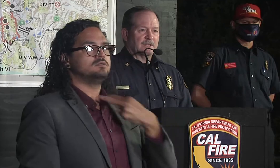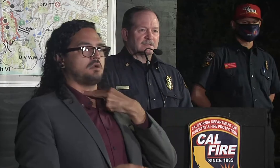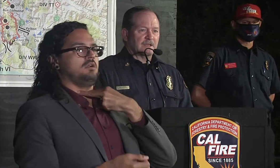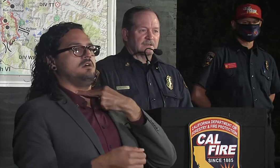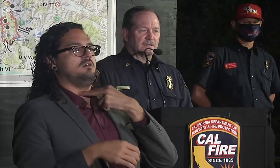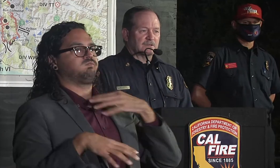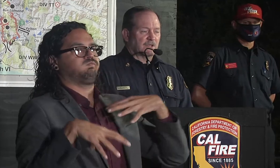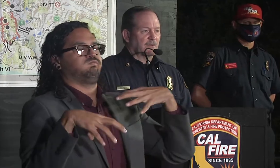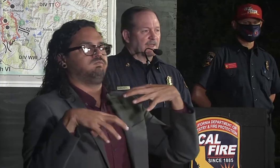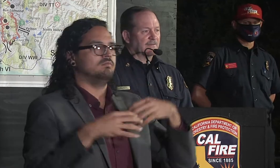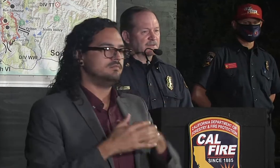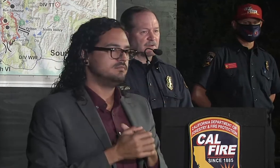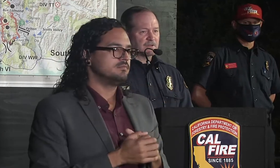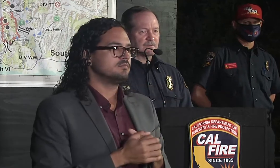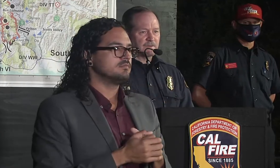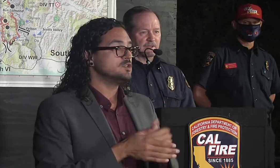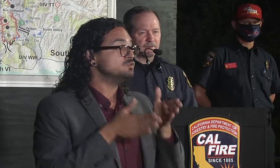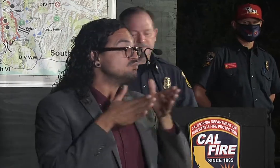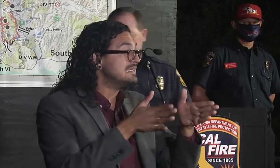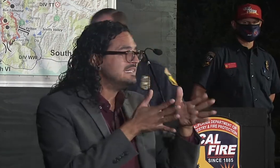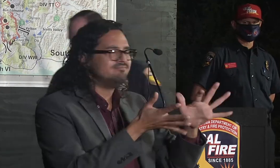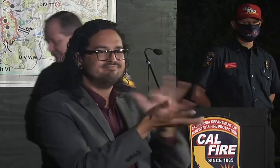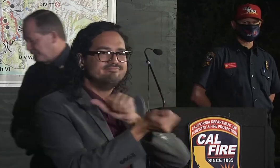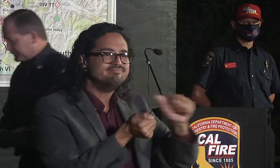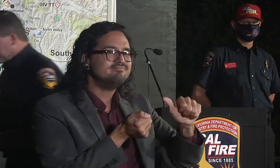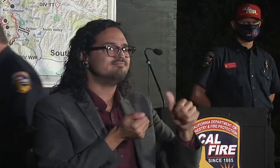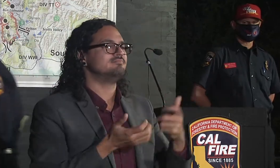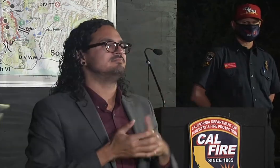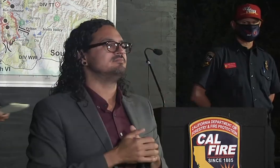the counties to secure that infrastructure. Thank you.